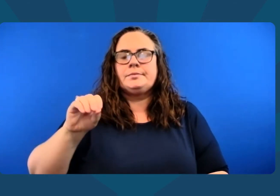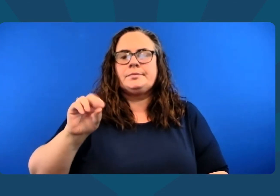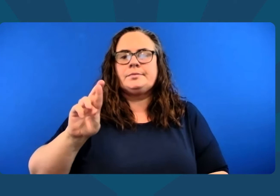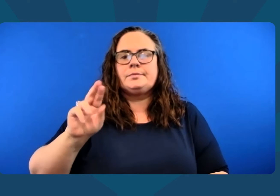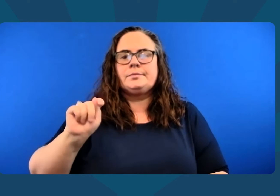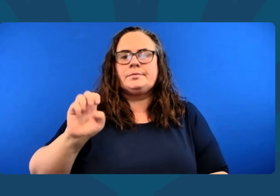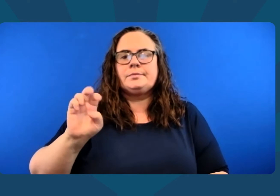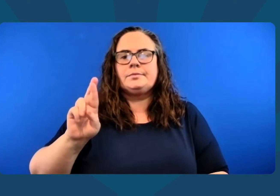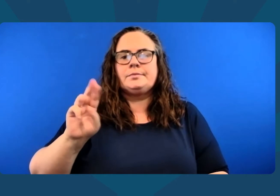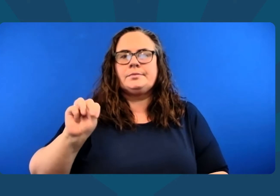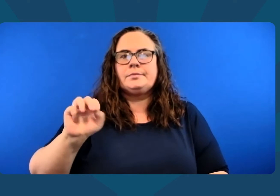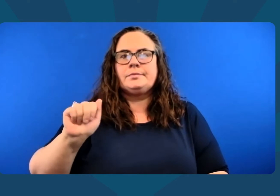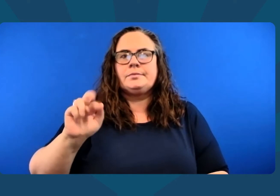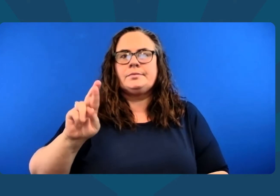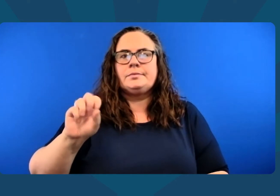christineportermarsh.com.